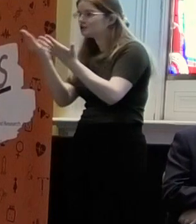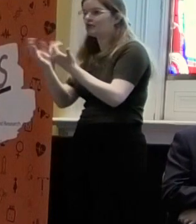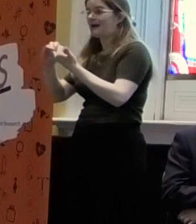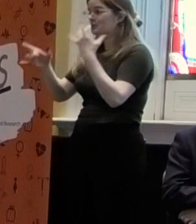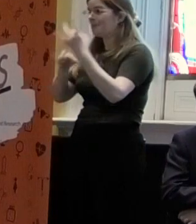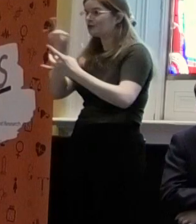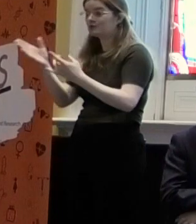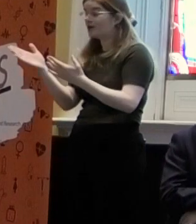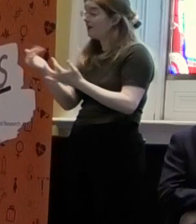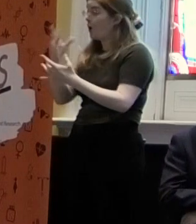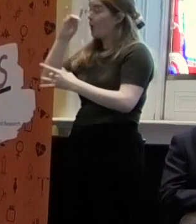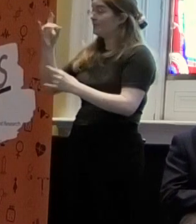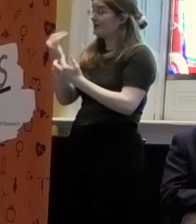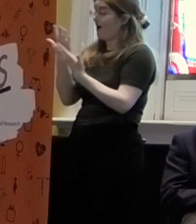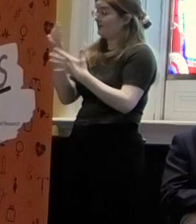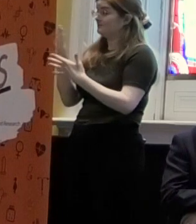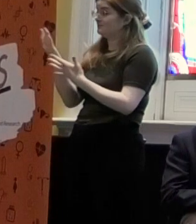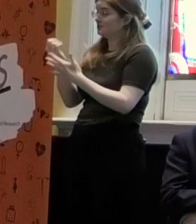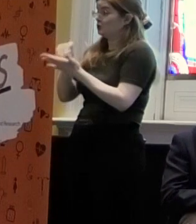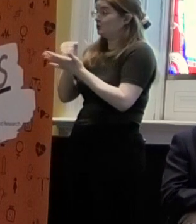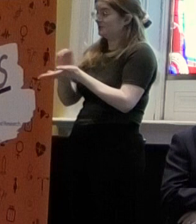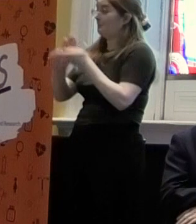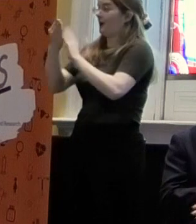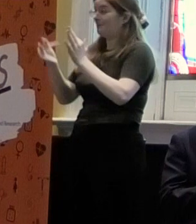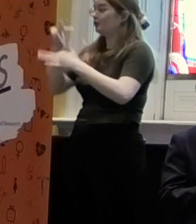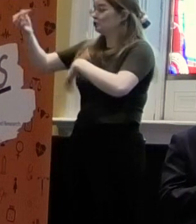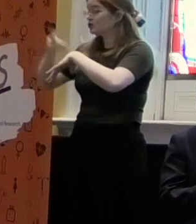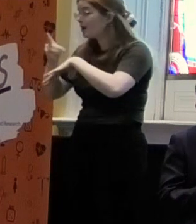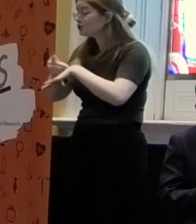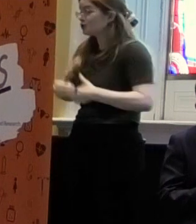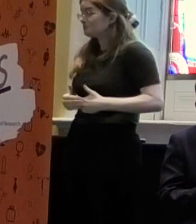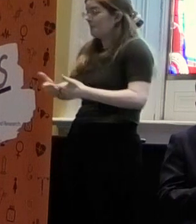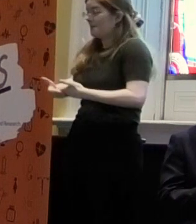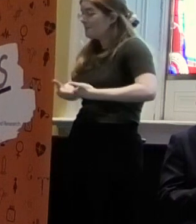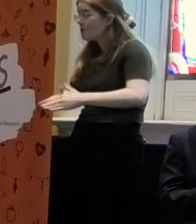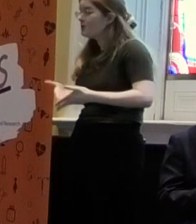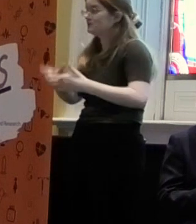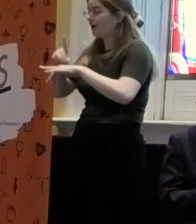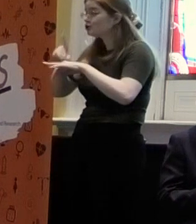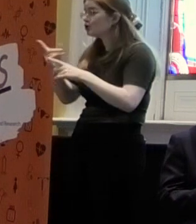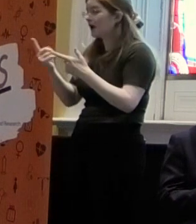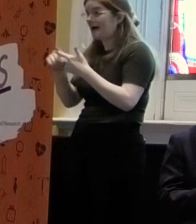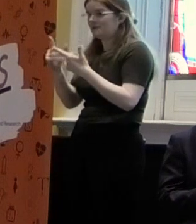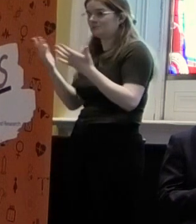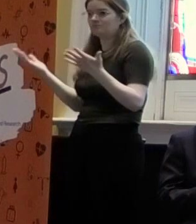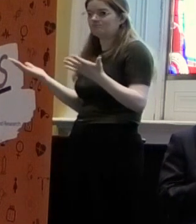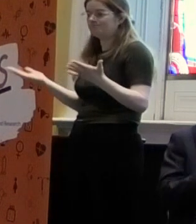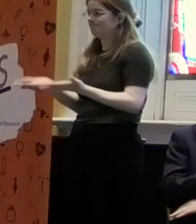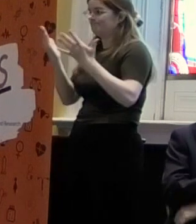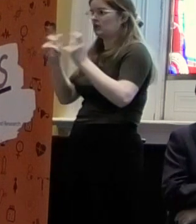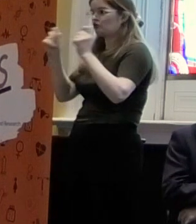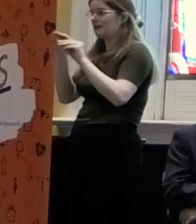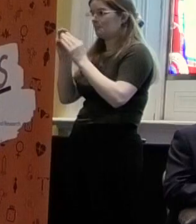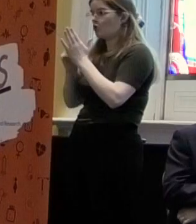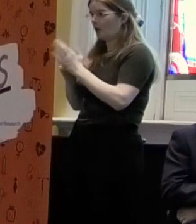and brightest medical students to hopefully do a career in obstetrics and gynecology, and then using that training program to hopefully help deliver